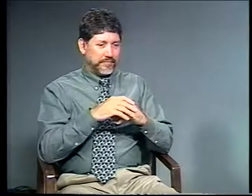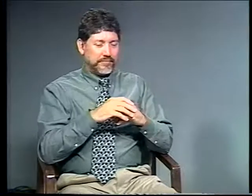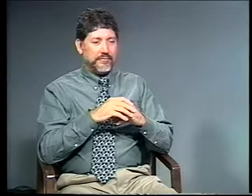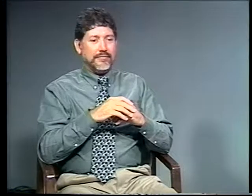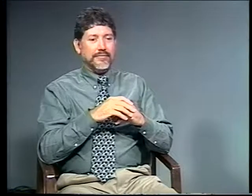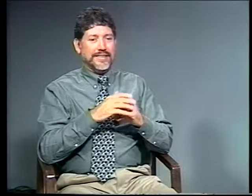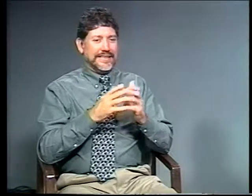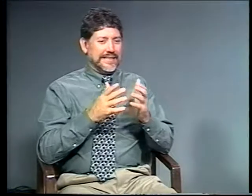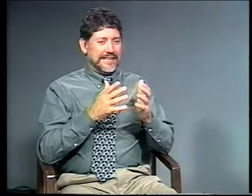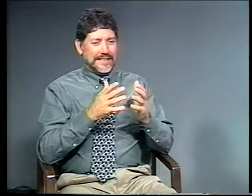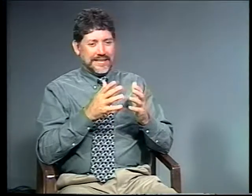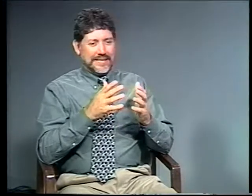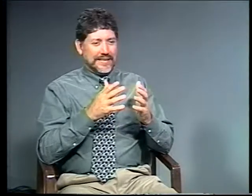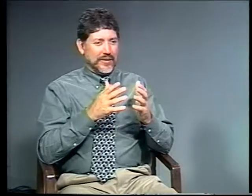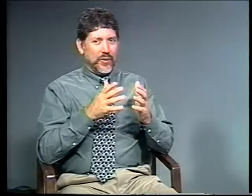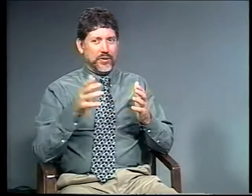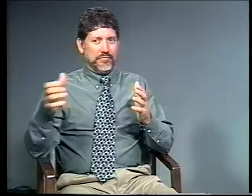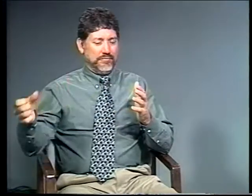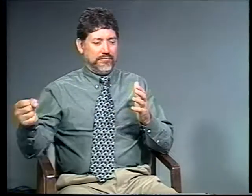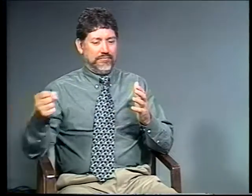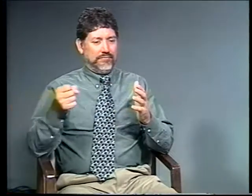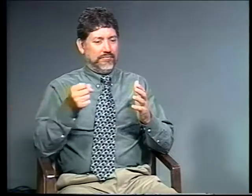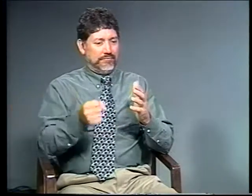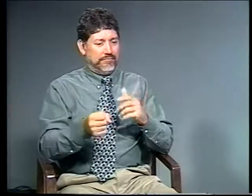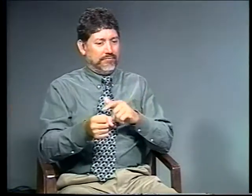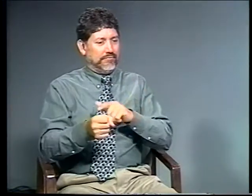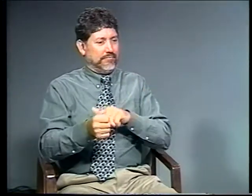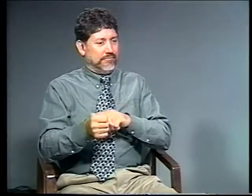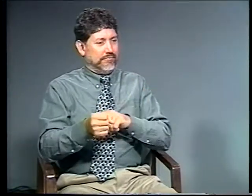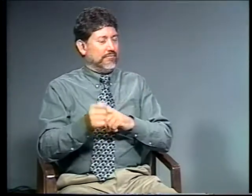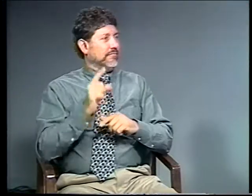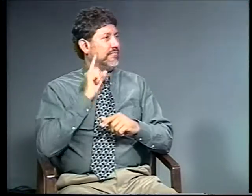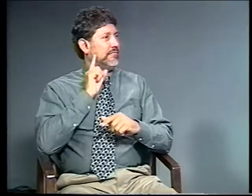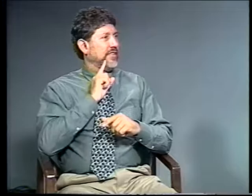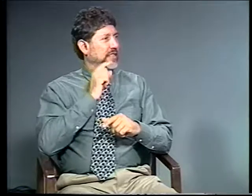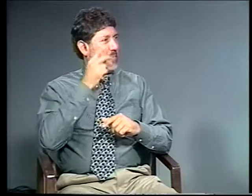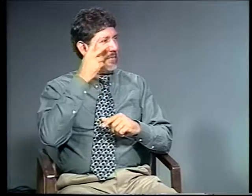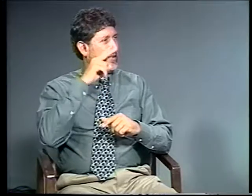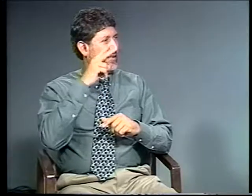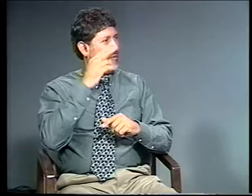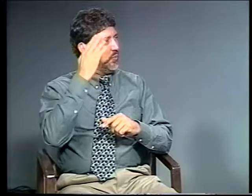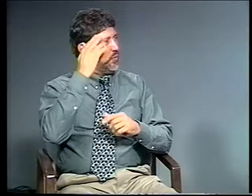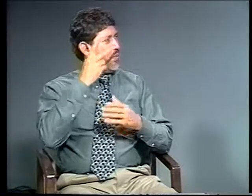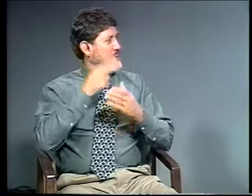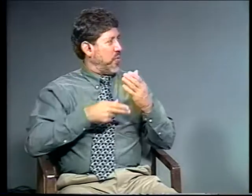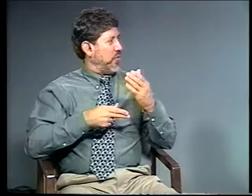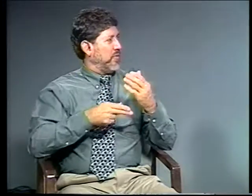know Mexican Sign Language. And they had a problem. And they brought in a deaf